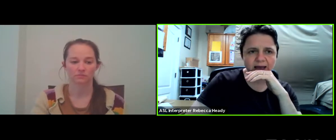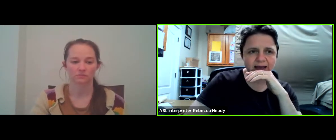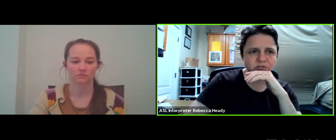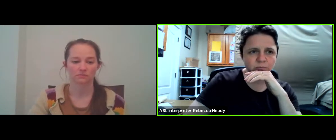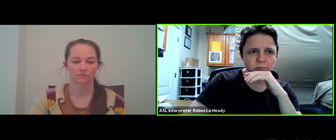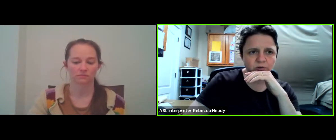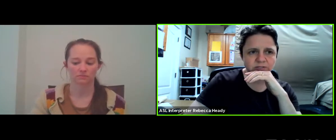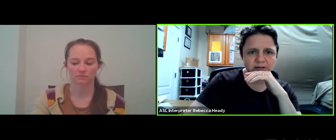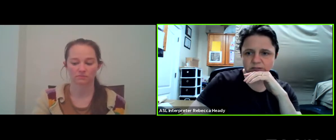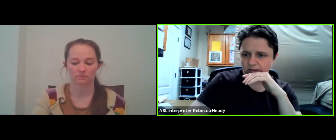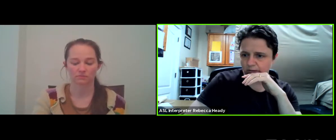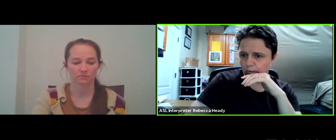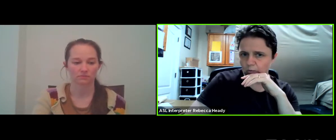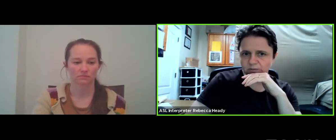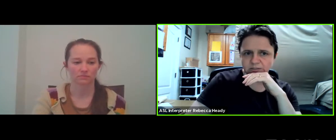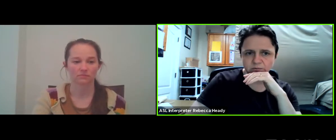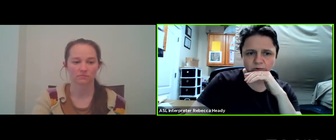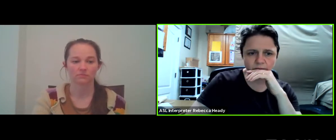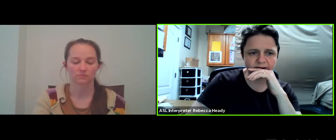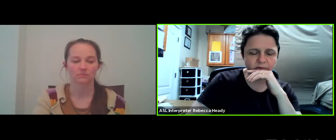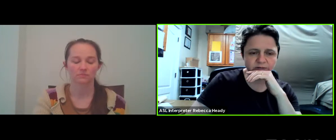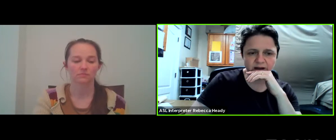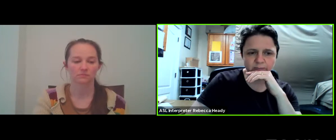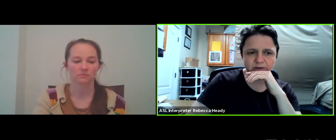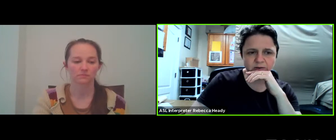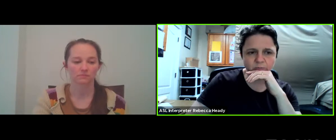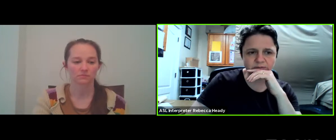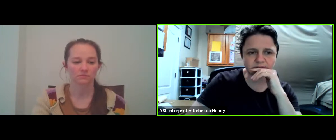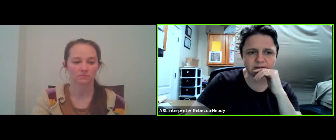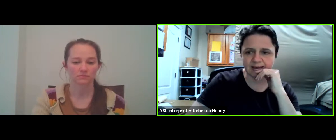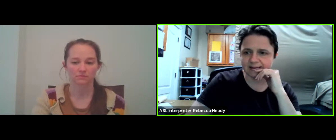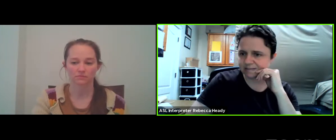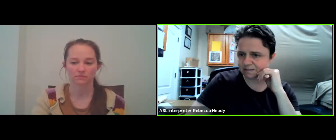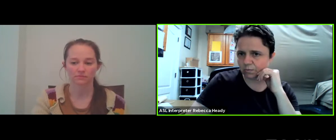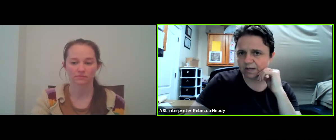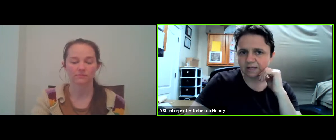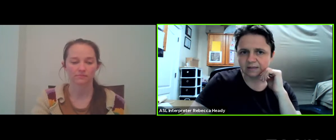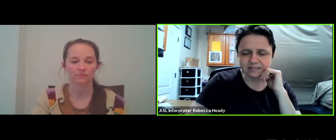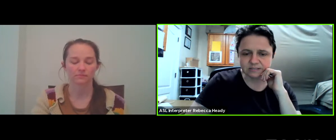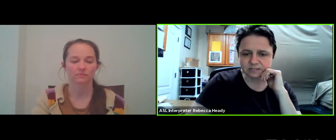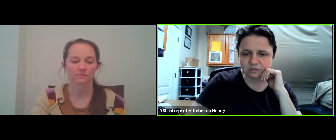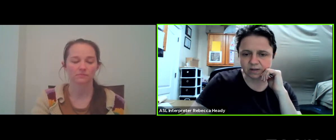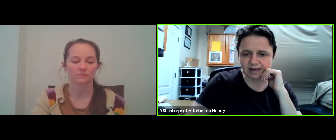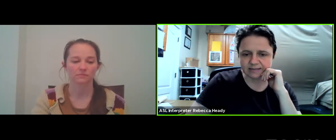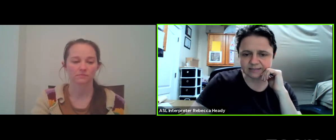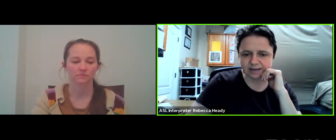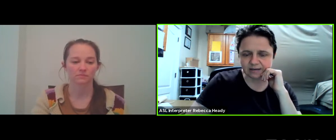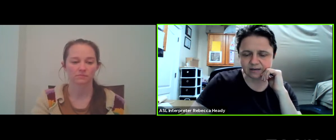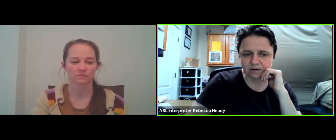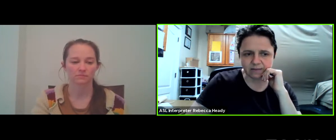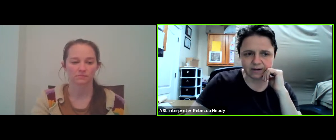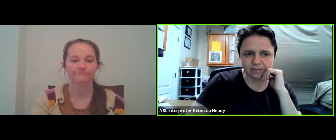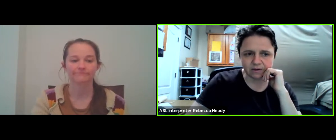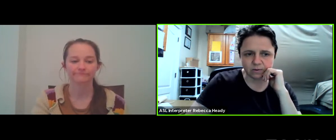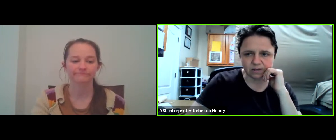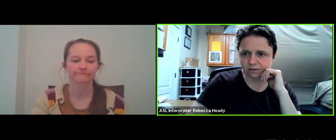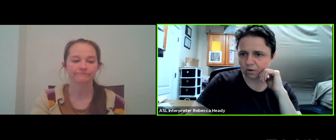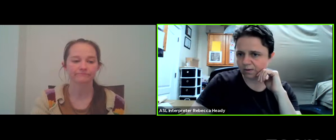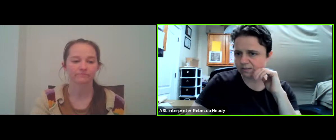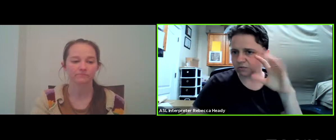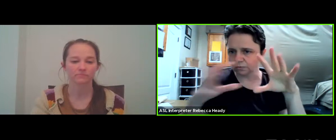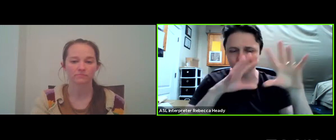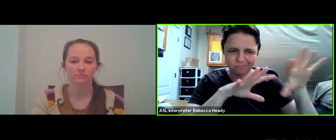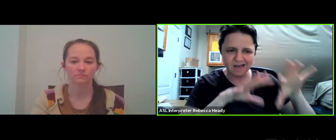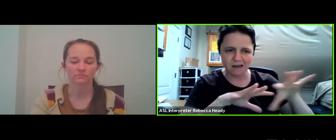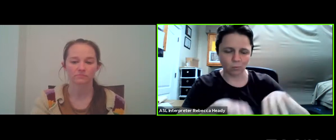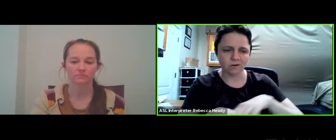I don't want to add too many more signs, and we're way over time and almost to the end. So let's just do our last sign here. And then I think we can